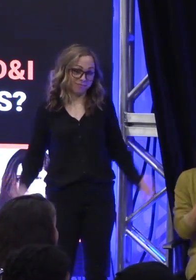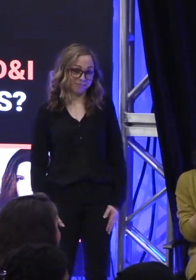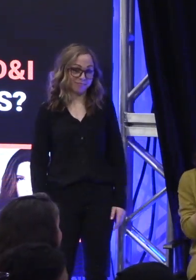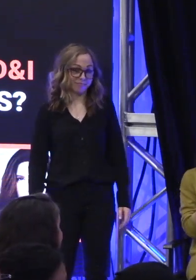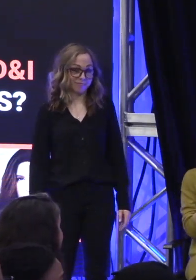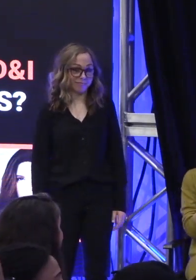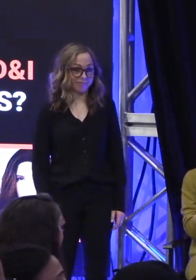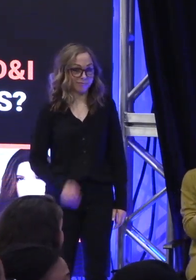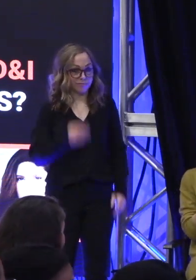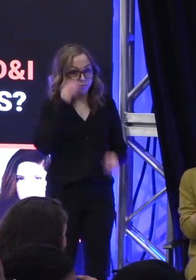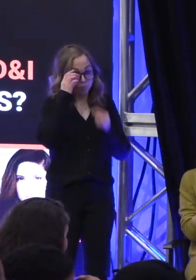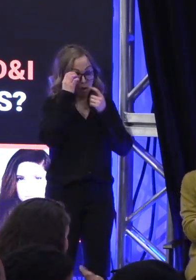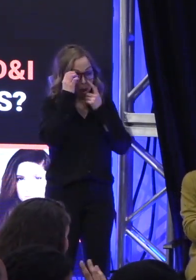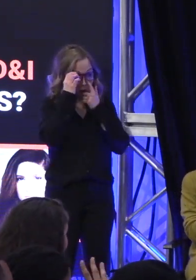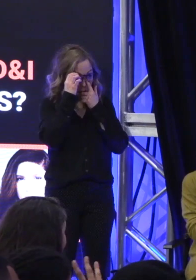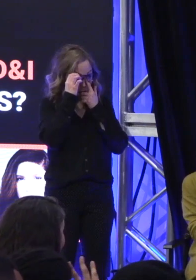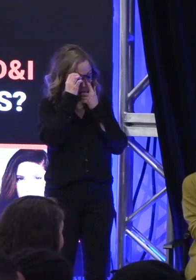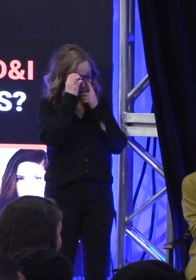Thank you. Dee, I...